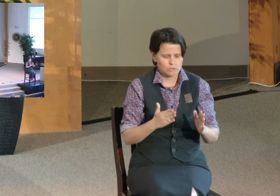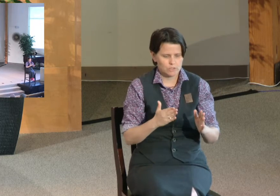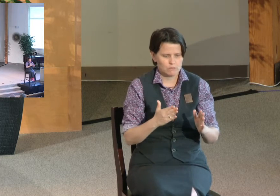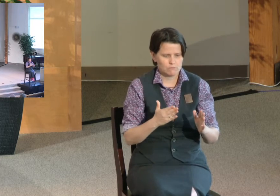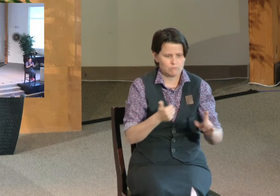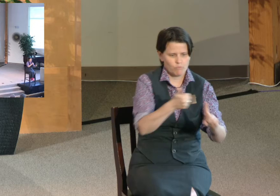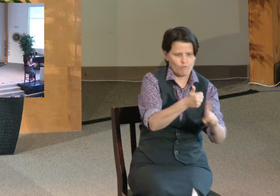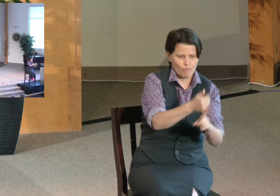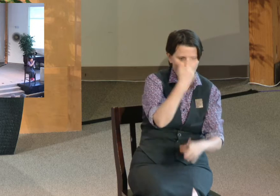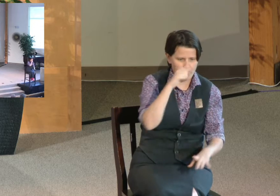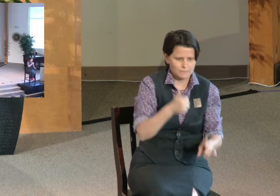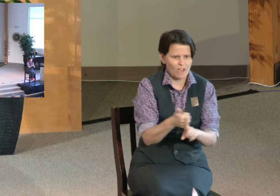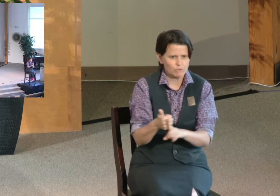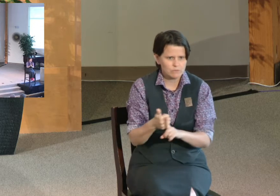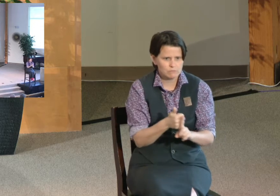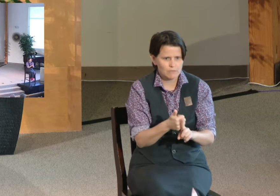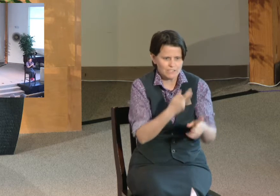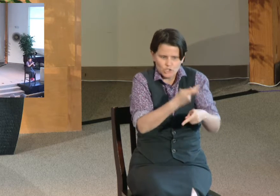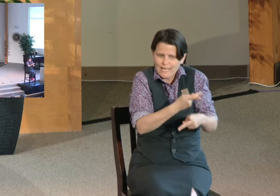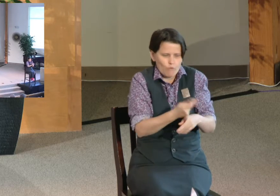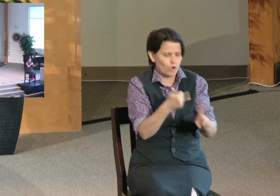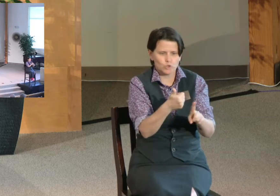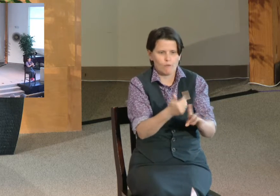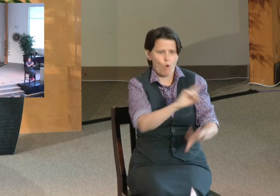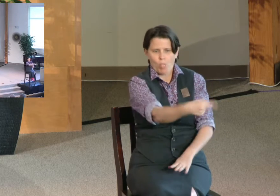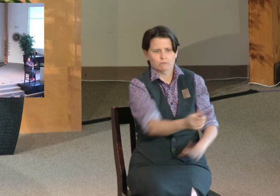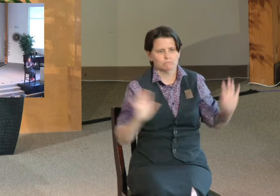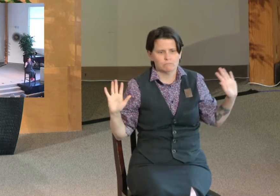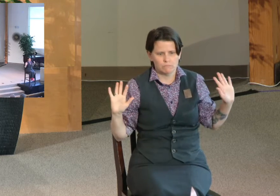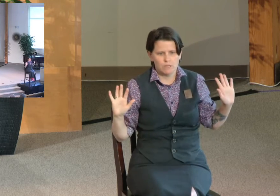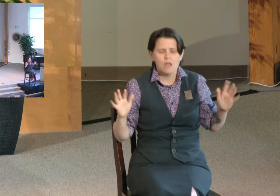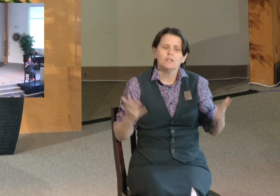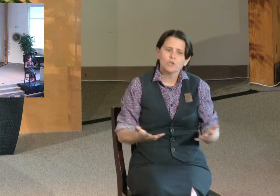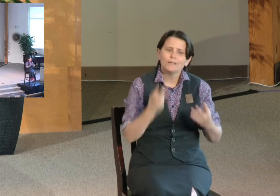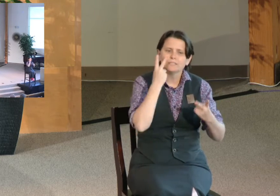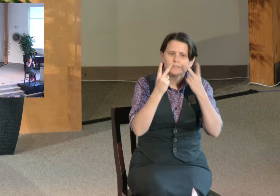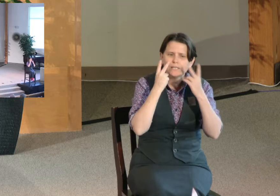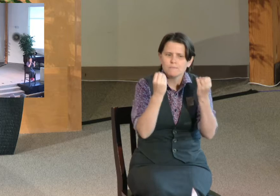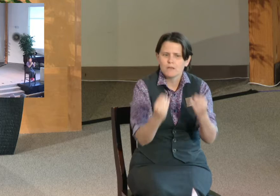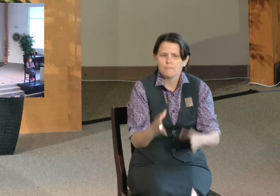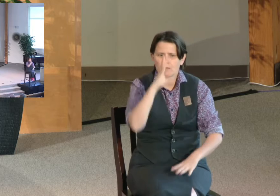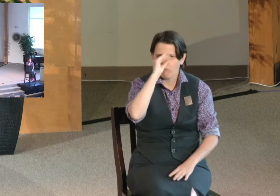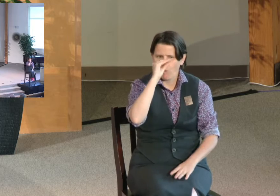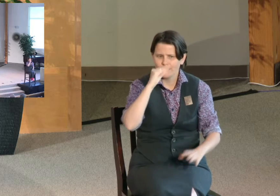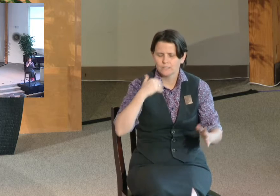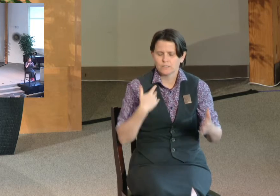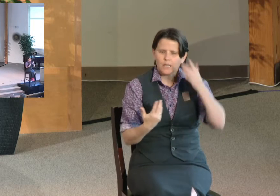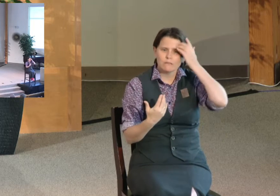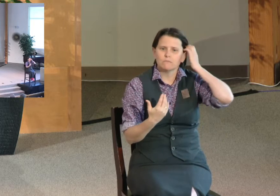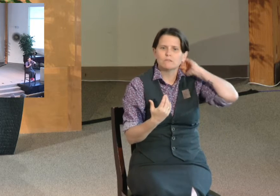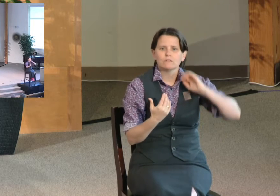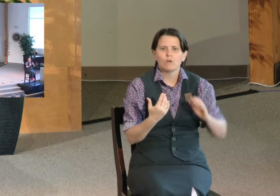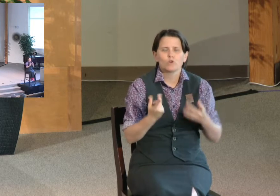So when we see those expressions of toxic masculinity in its various forms, we have an